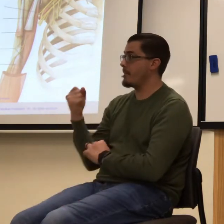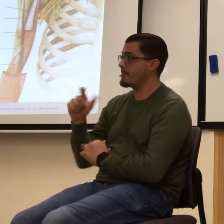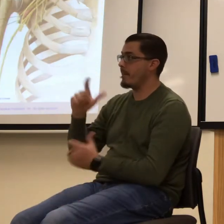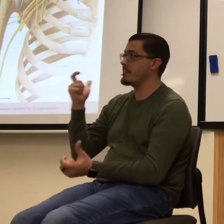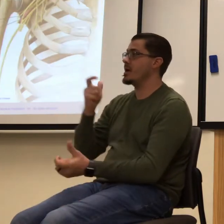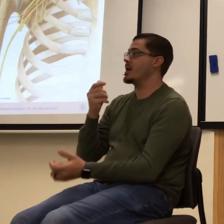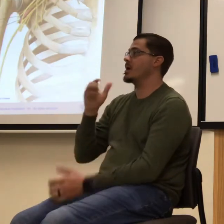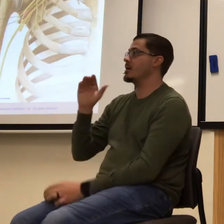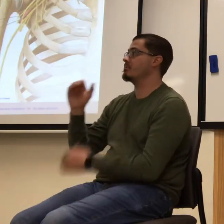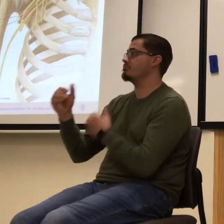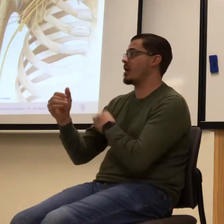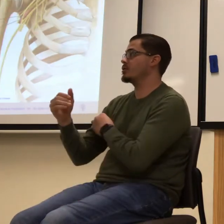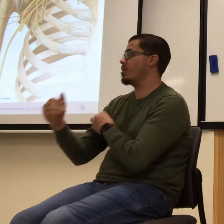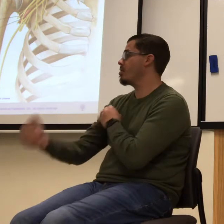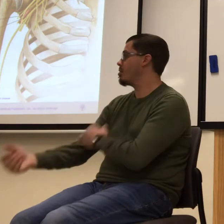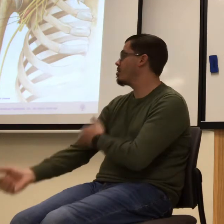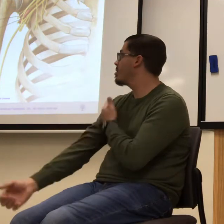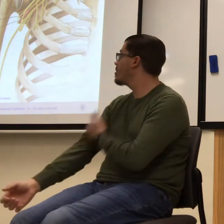there.